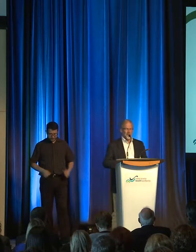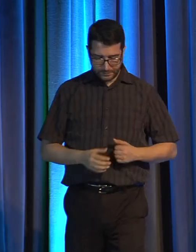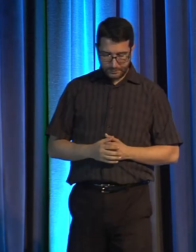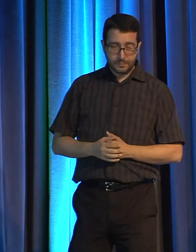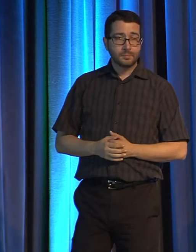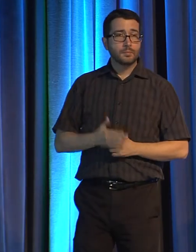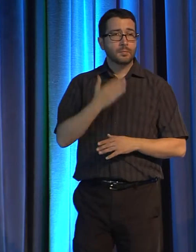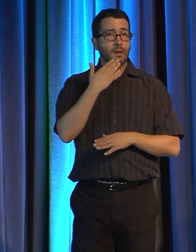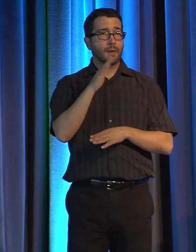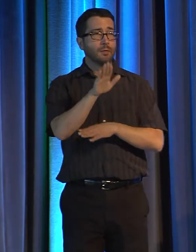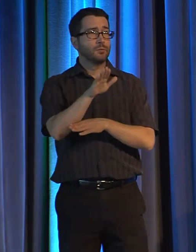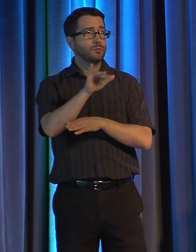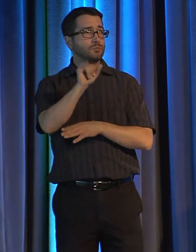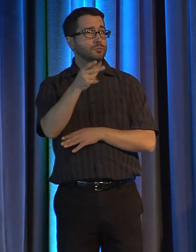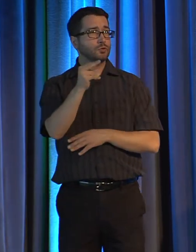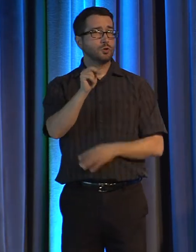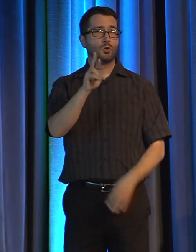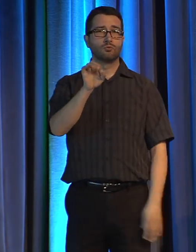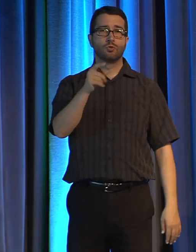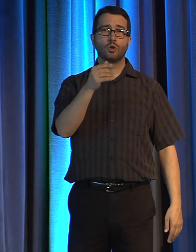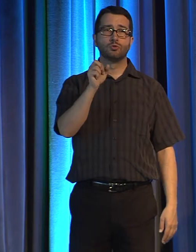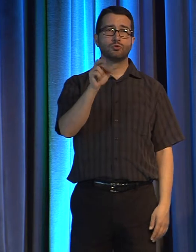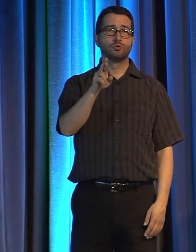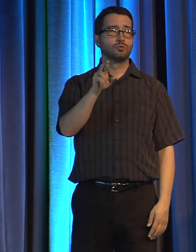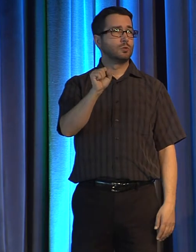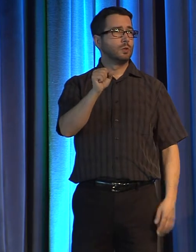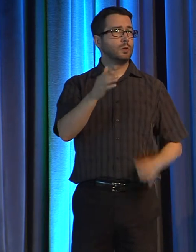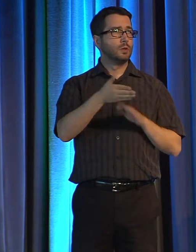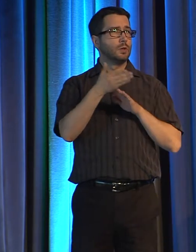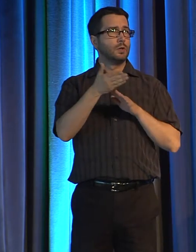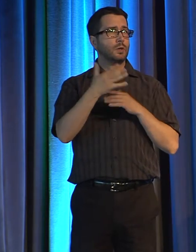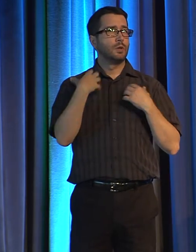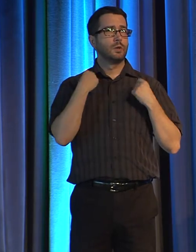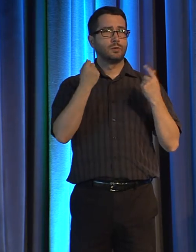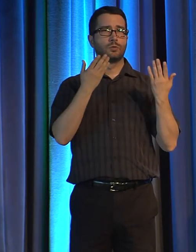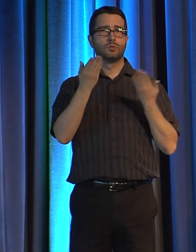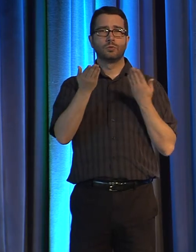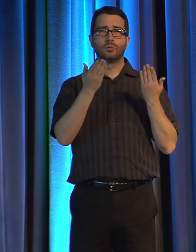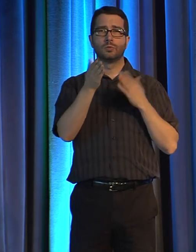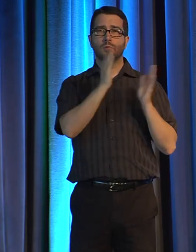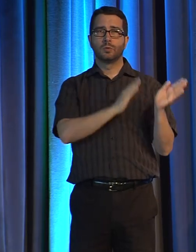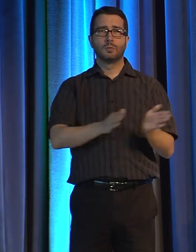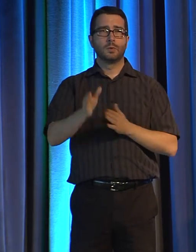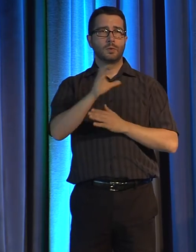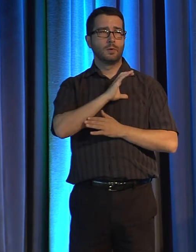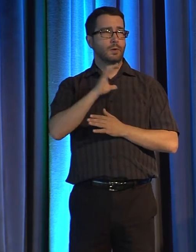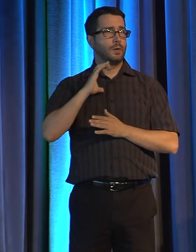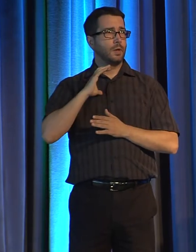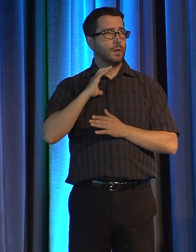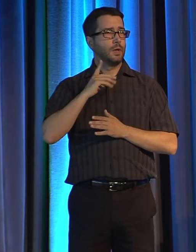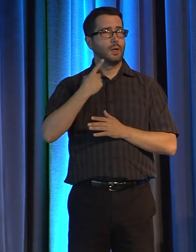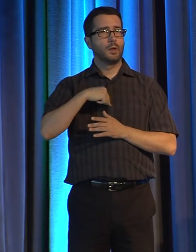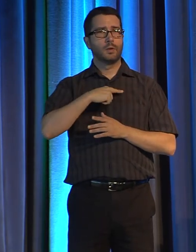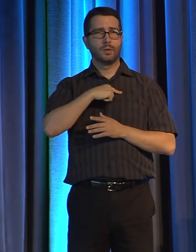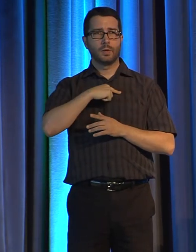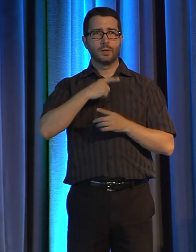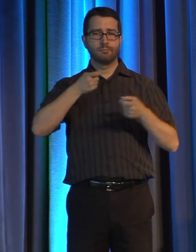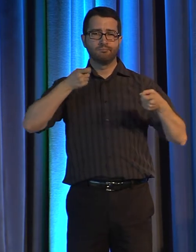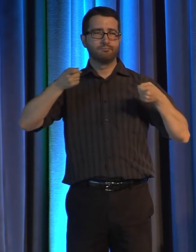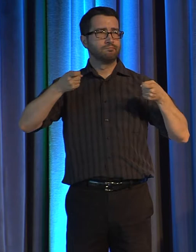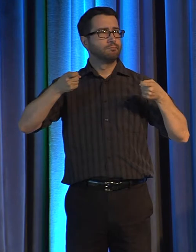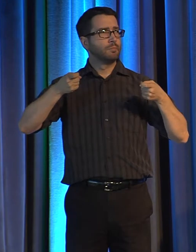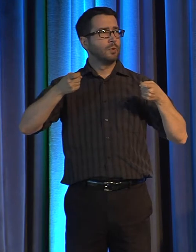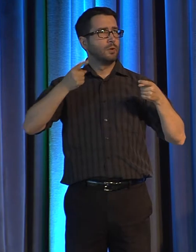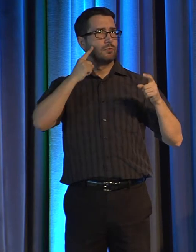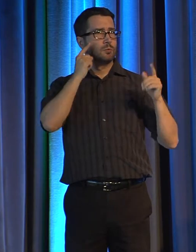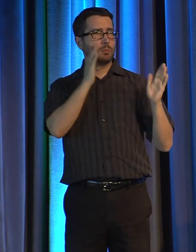Good afternoon, I'm John Rogers. I'm the chair of the Health Services Planning Committee. That committee provides governance oversight to the